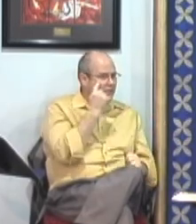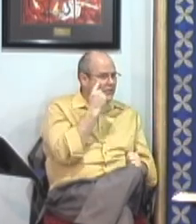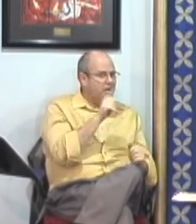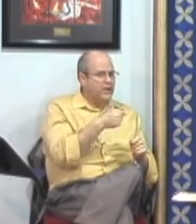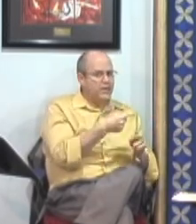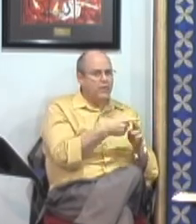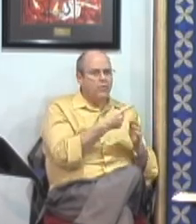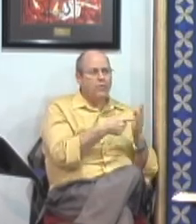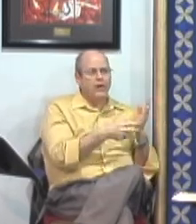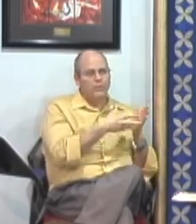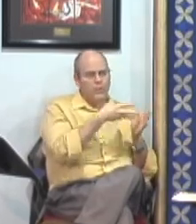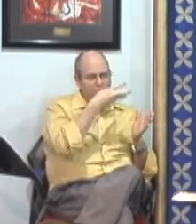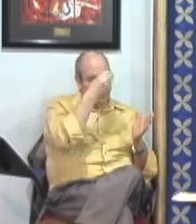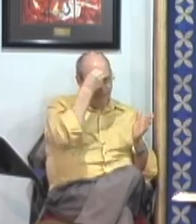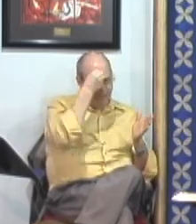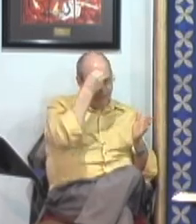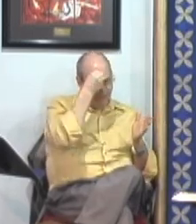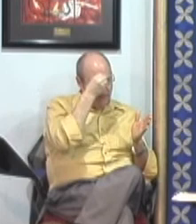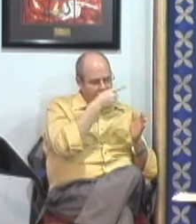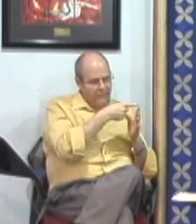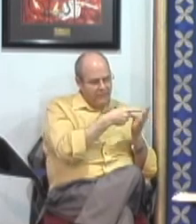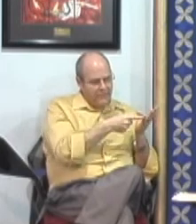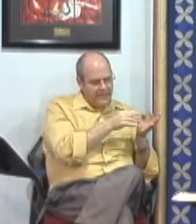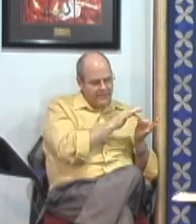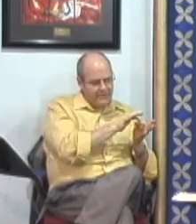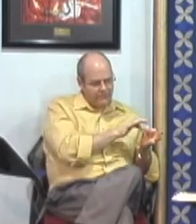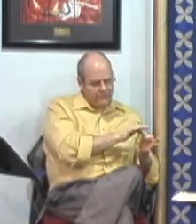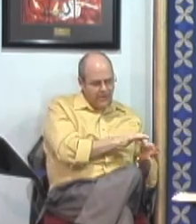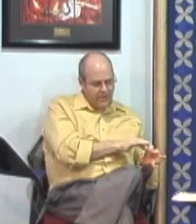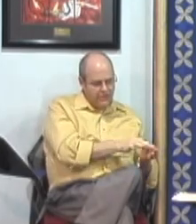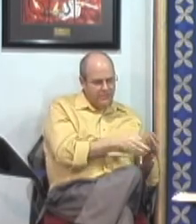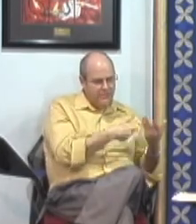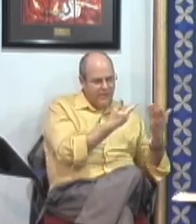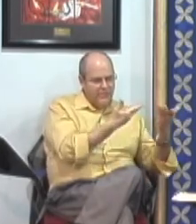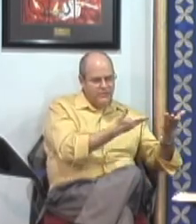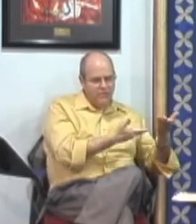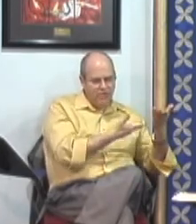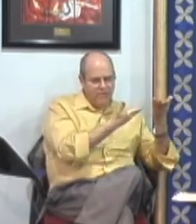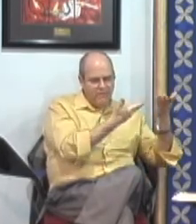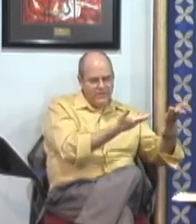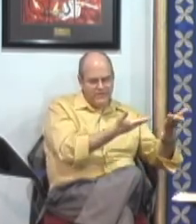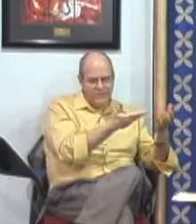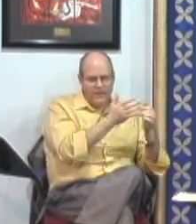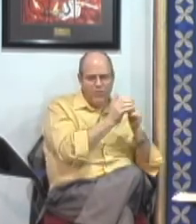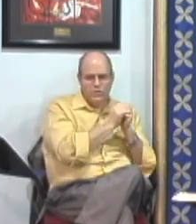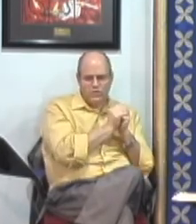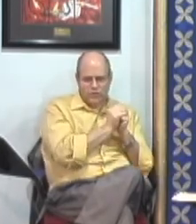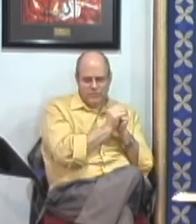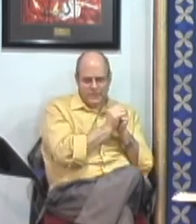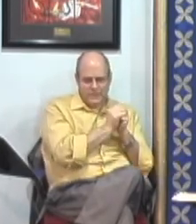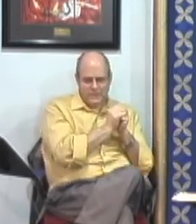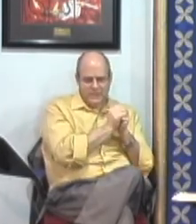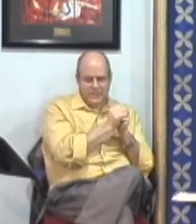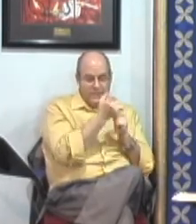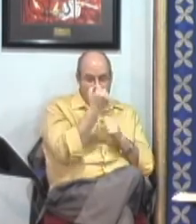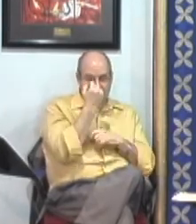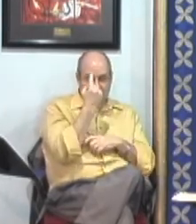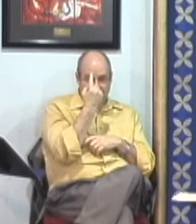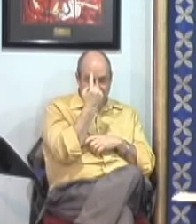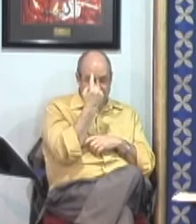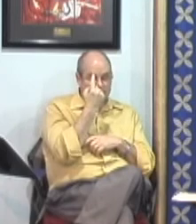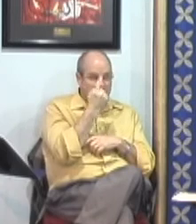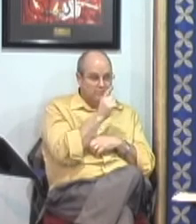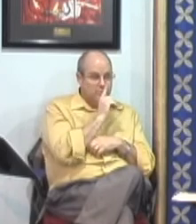about, well, what do we learn from these instructions about these offerings about worship? And it just clicked in me something